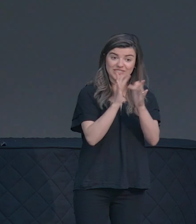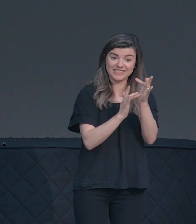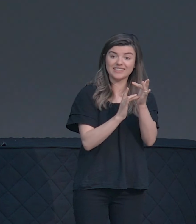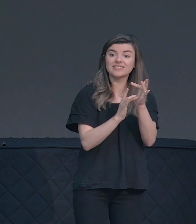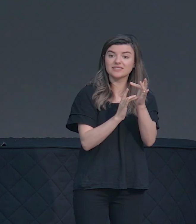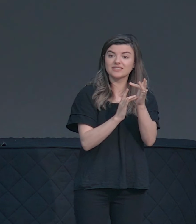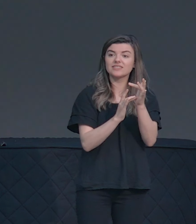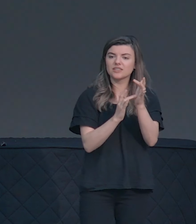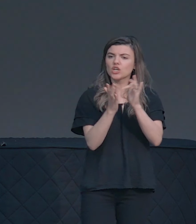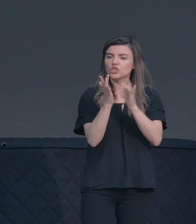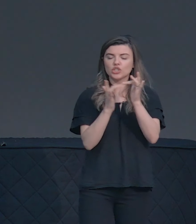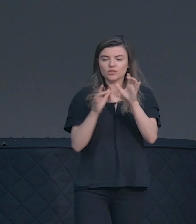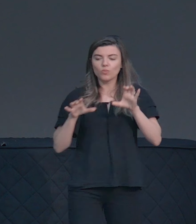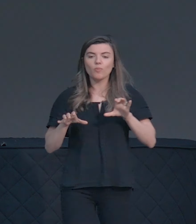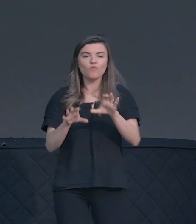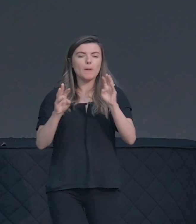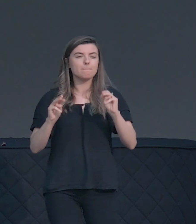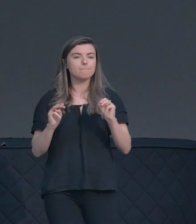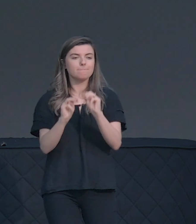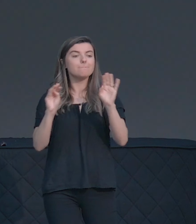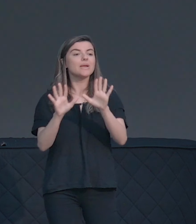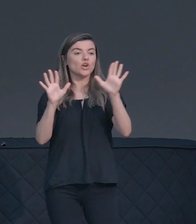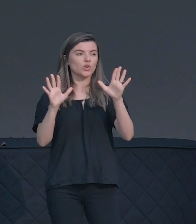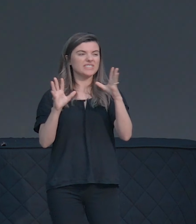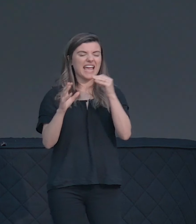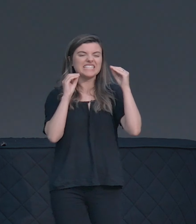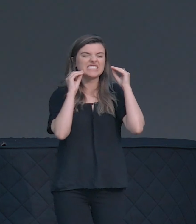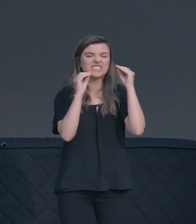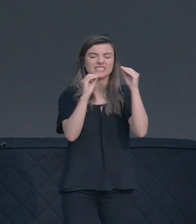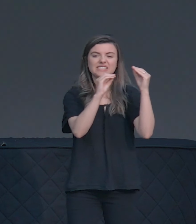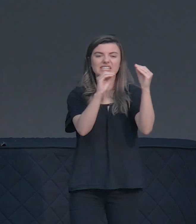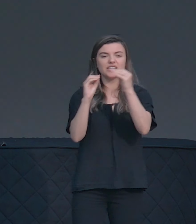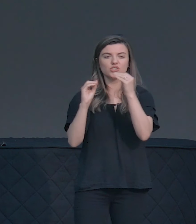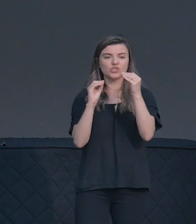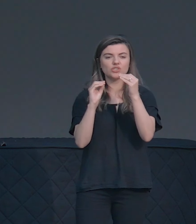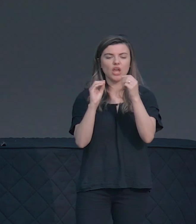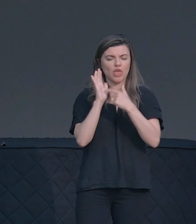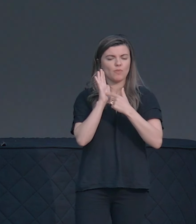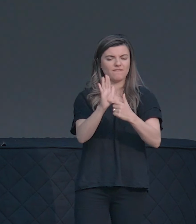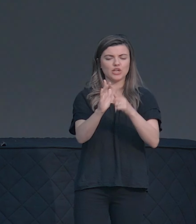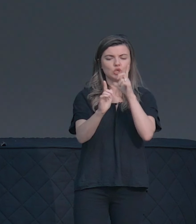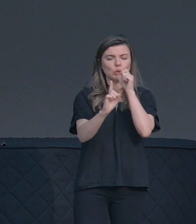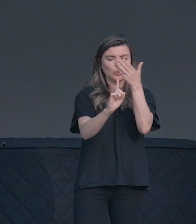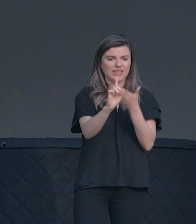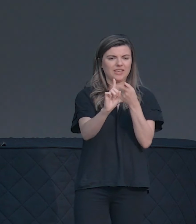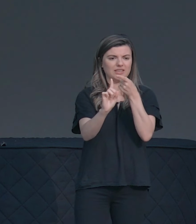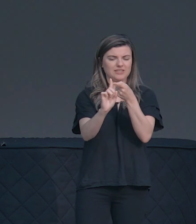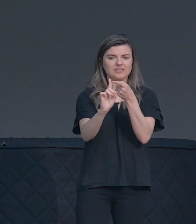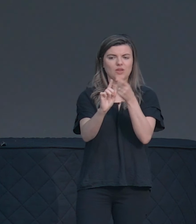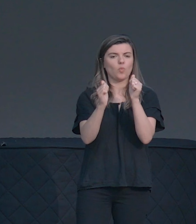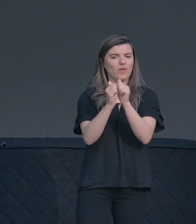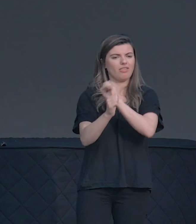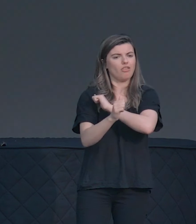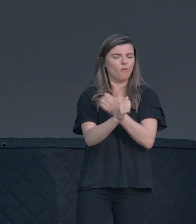Jesus is going to perform miracles and teach in a way that reveals who he is with